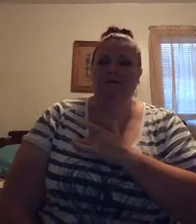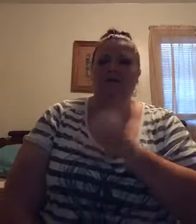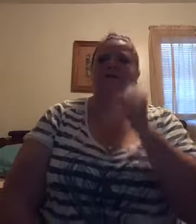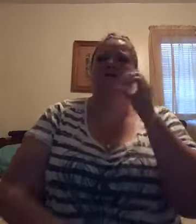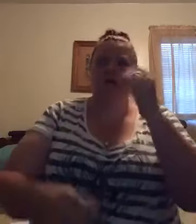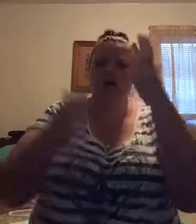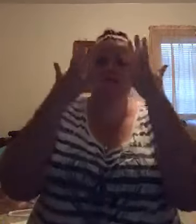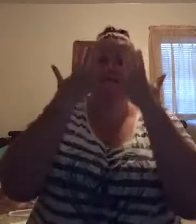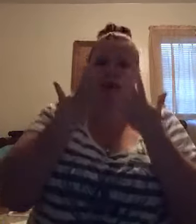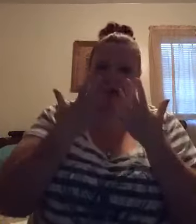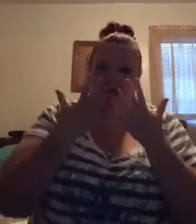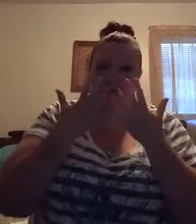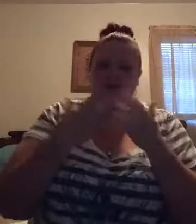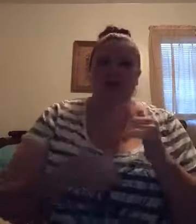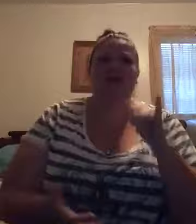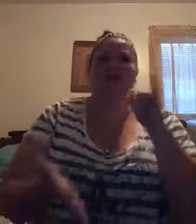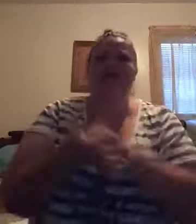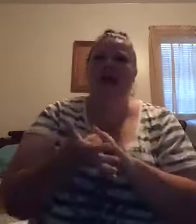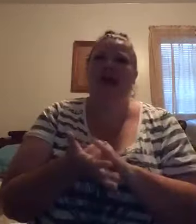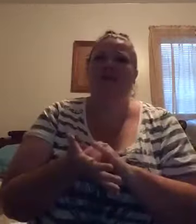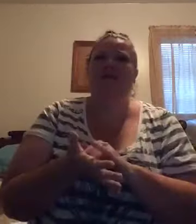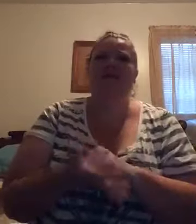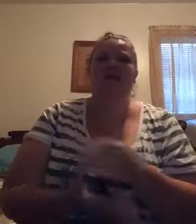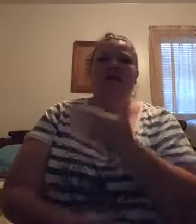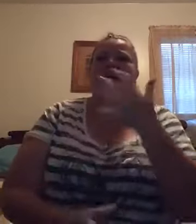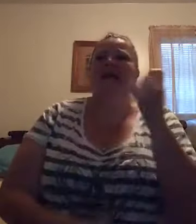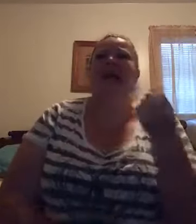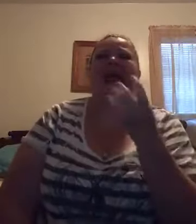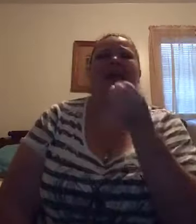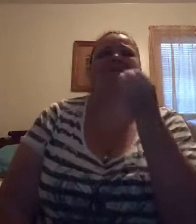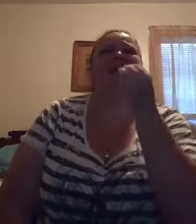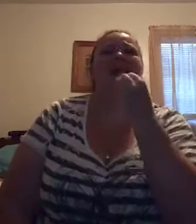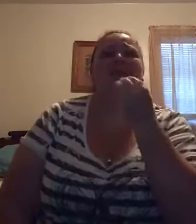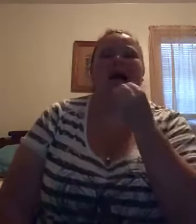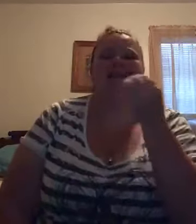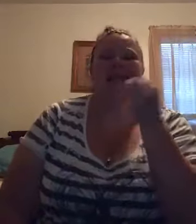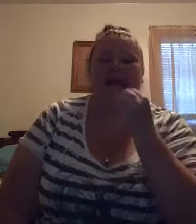It's so sad that they can't even get a bite to eat